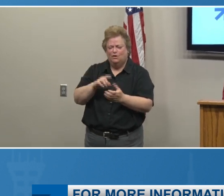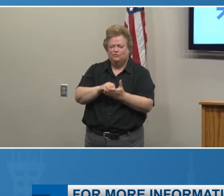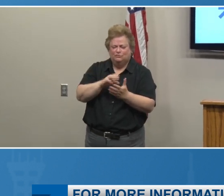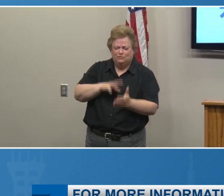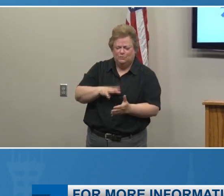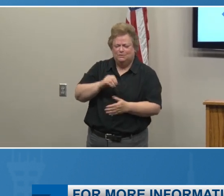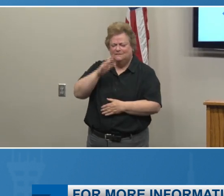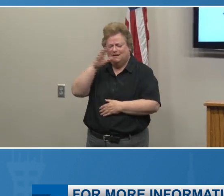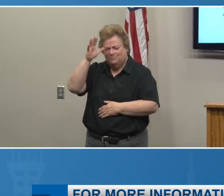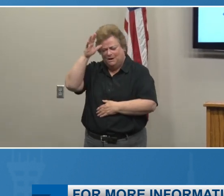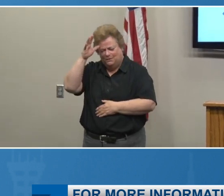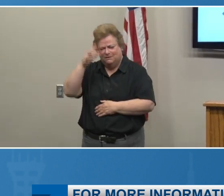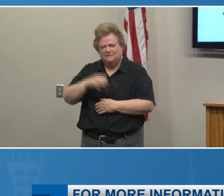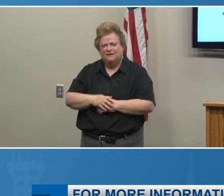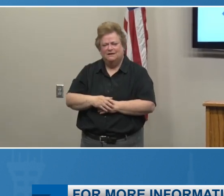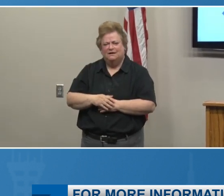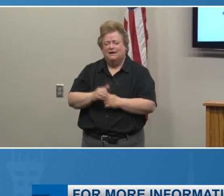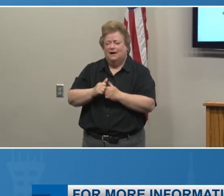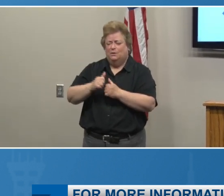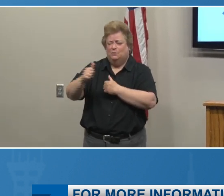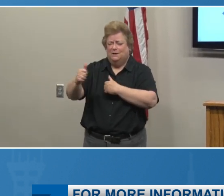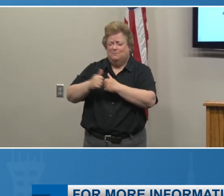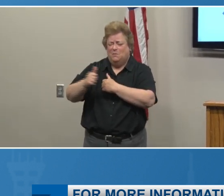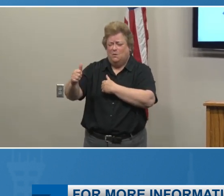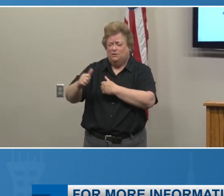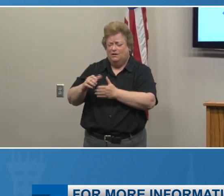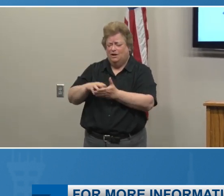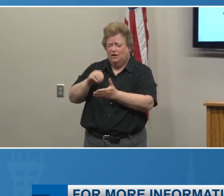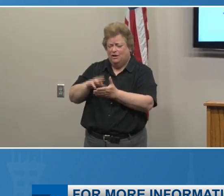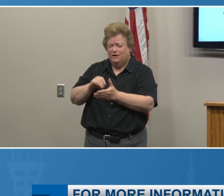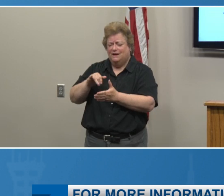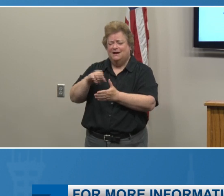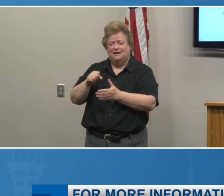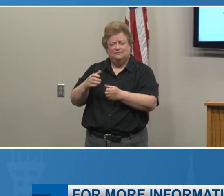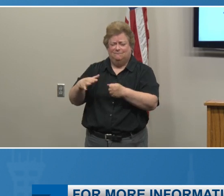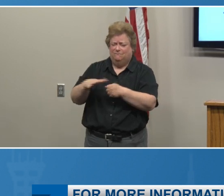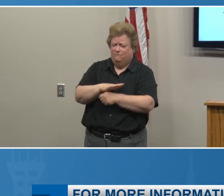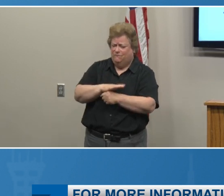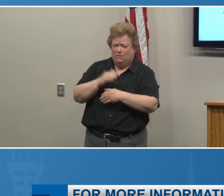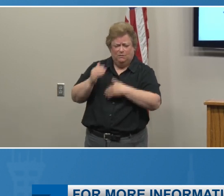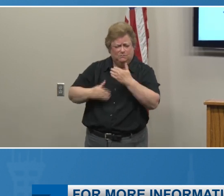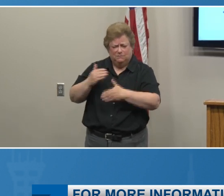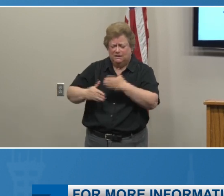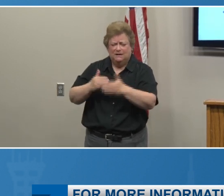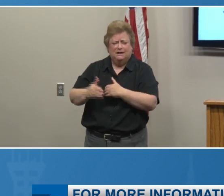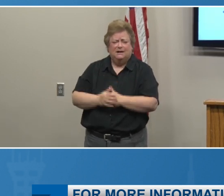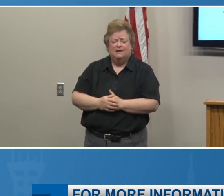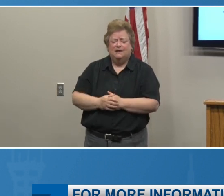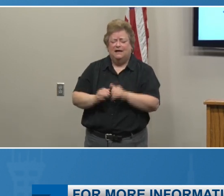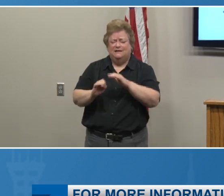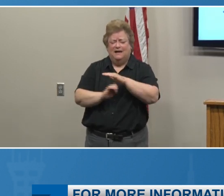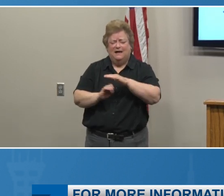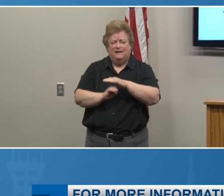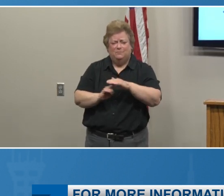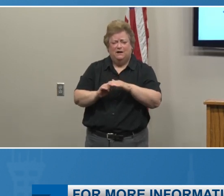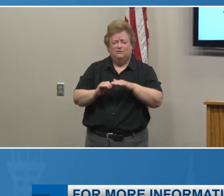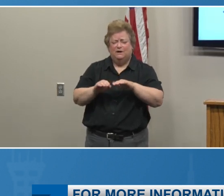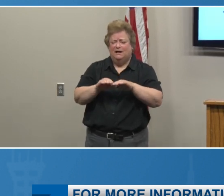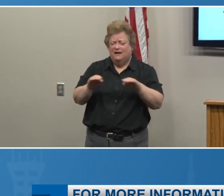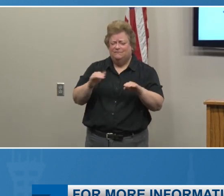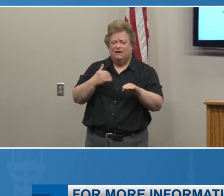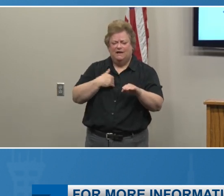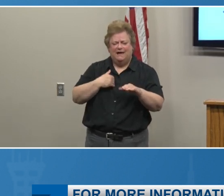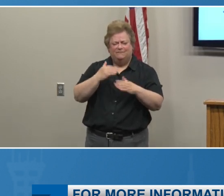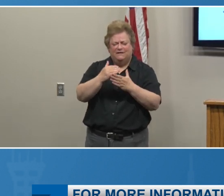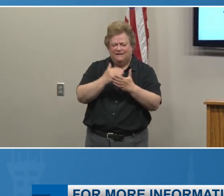with their students remote learning and Lincoln Public Schools is in full swing and at the elementary level there are lessons for